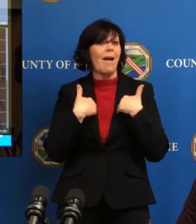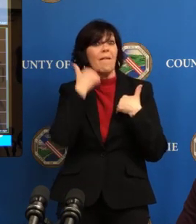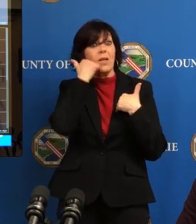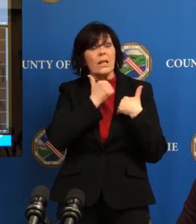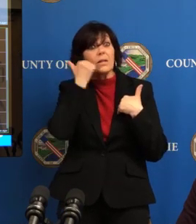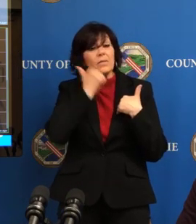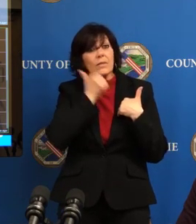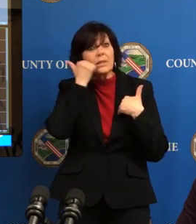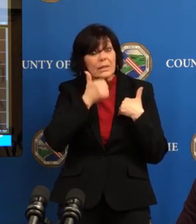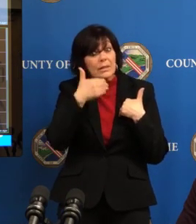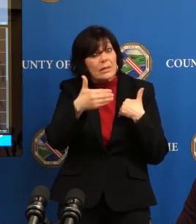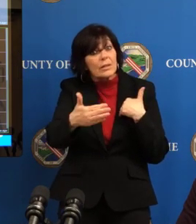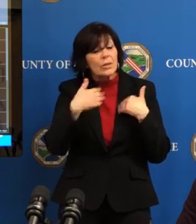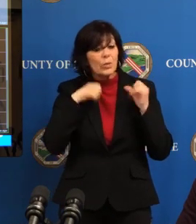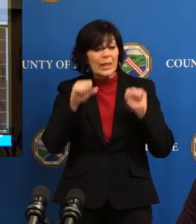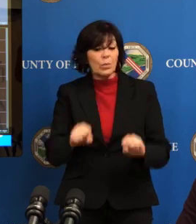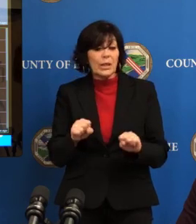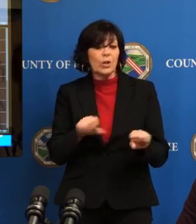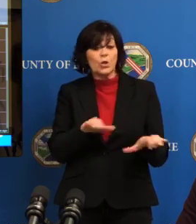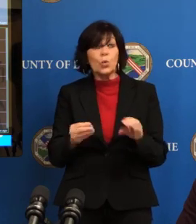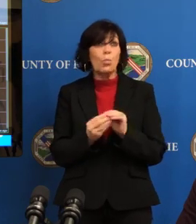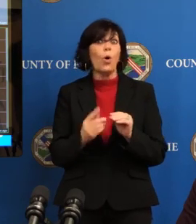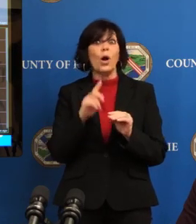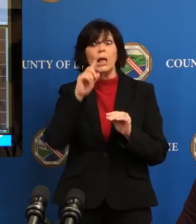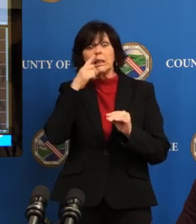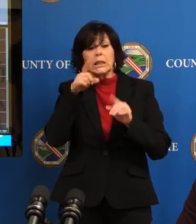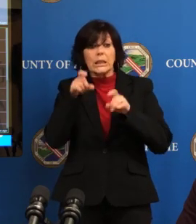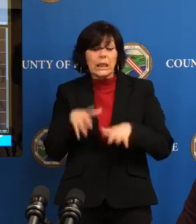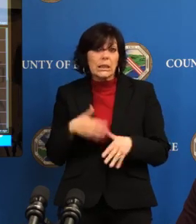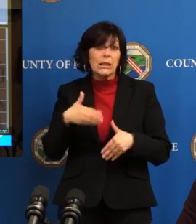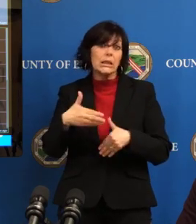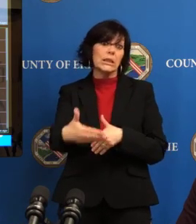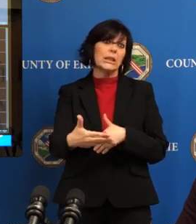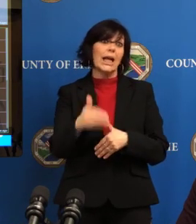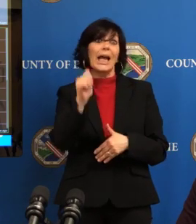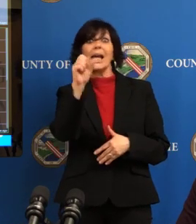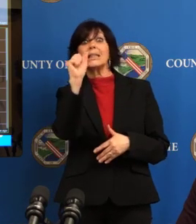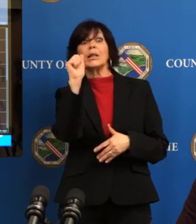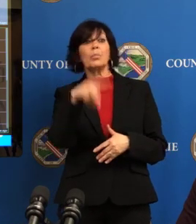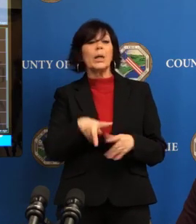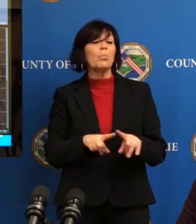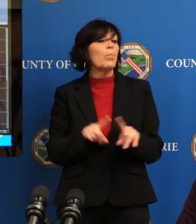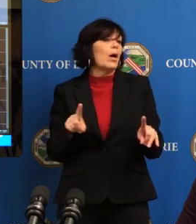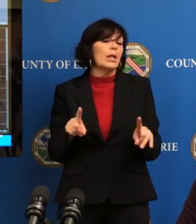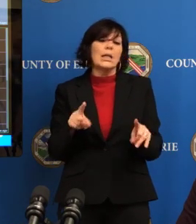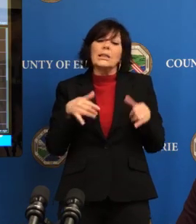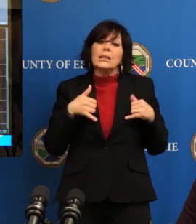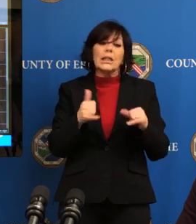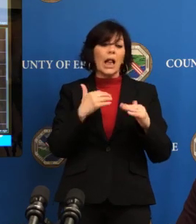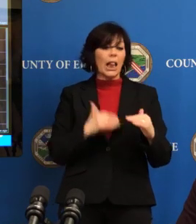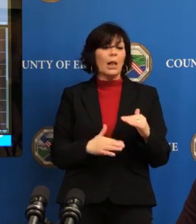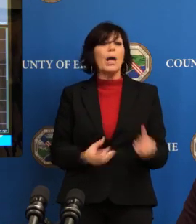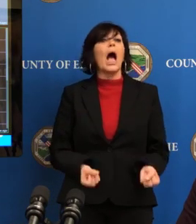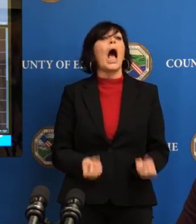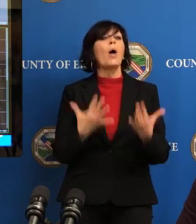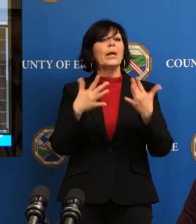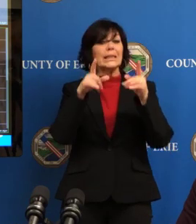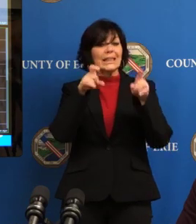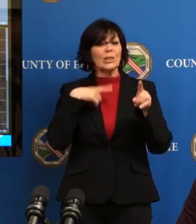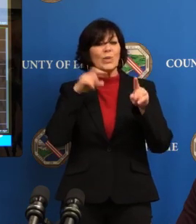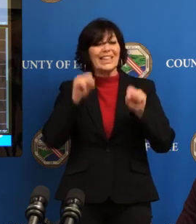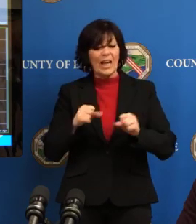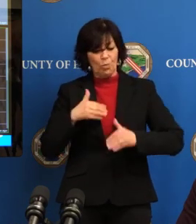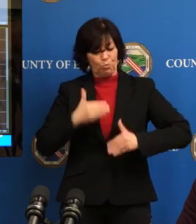can potentially start doing more swabs and more tests ASAP. But there's still going to be a limitation on how many tests we